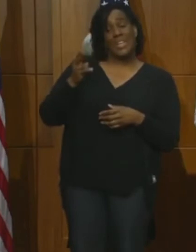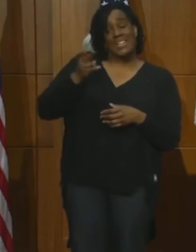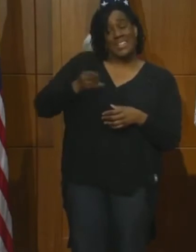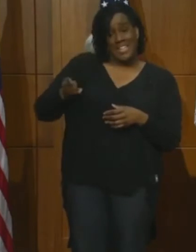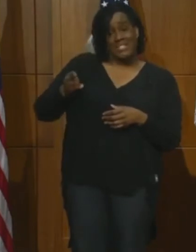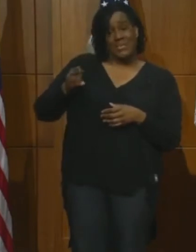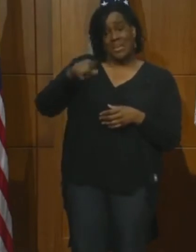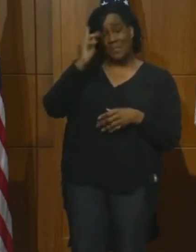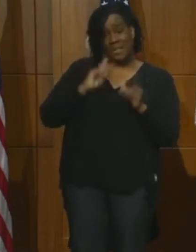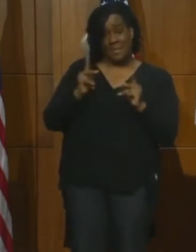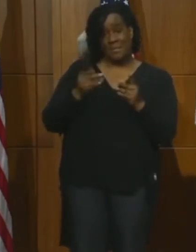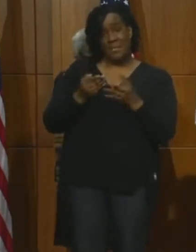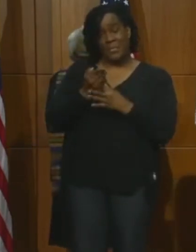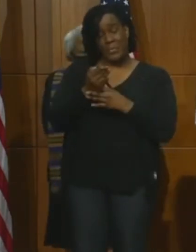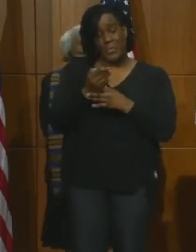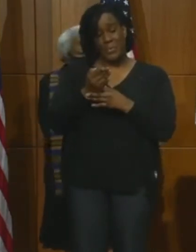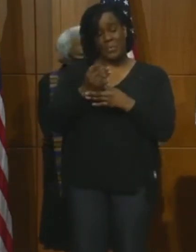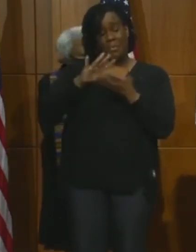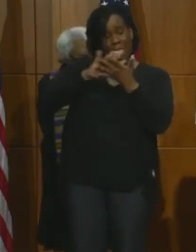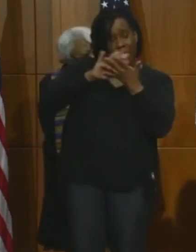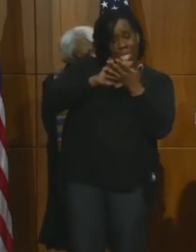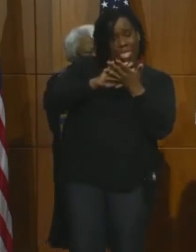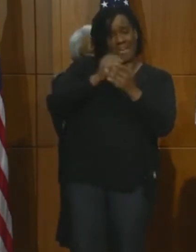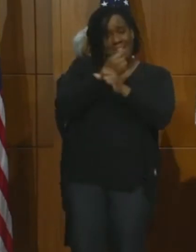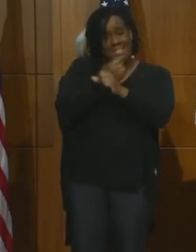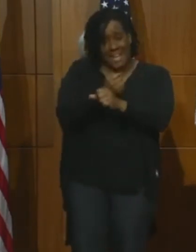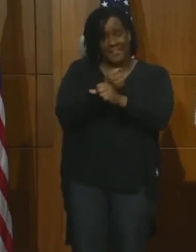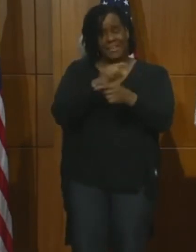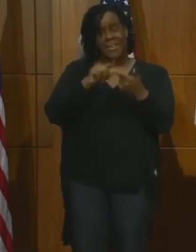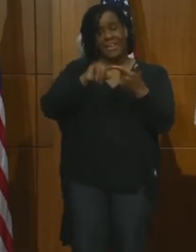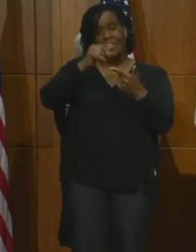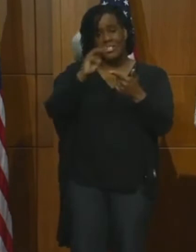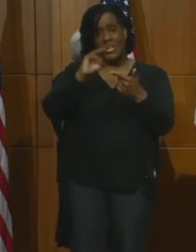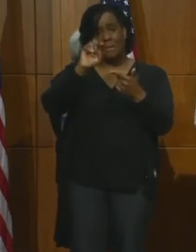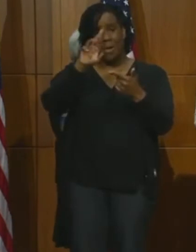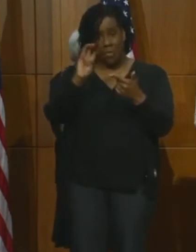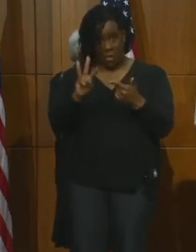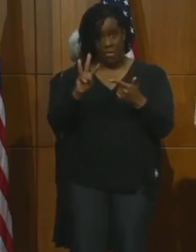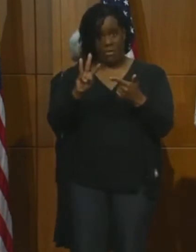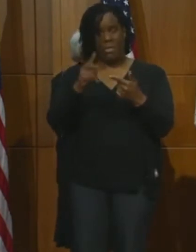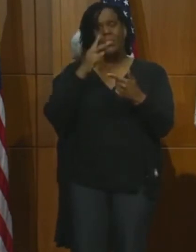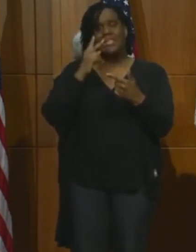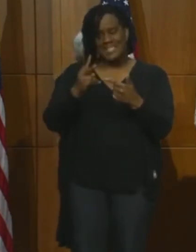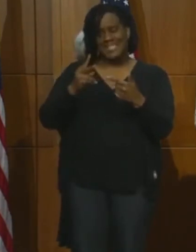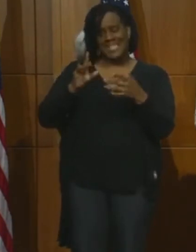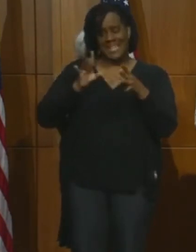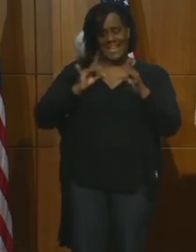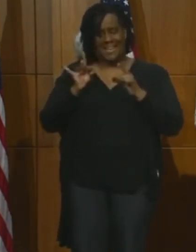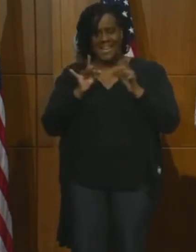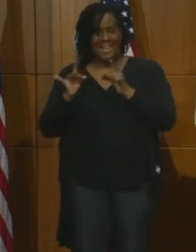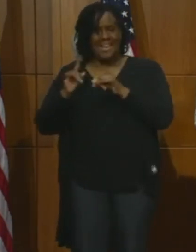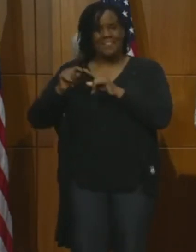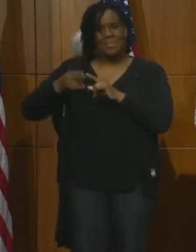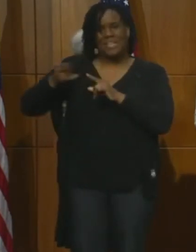slavery and Jim Crow, we see that legacies still exist in our institutions,